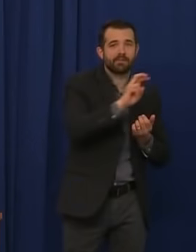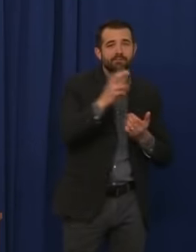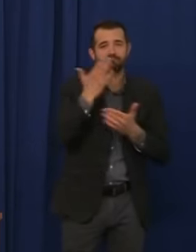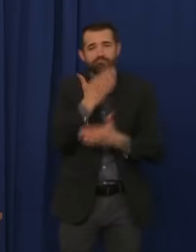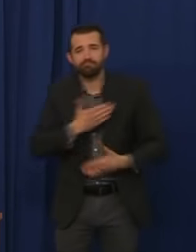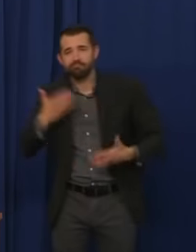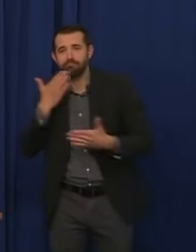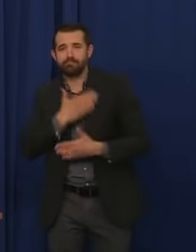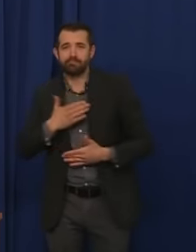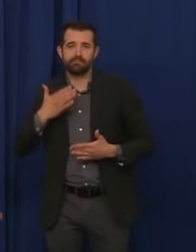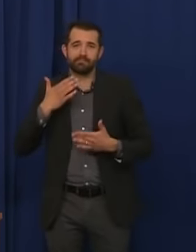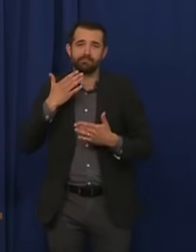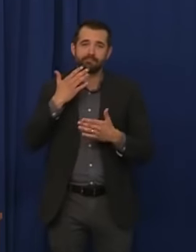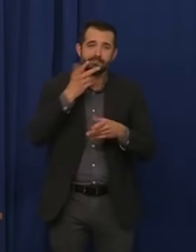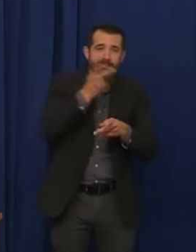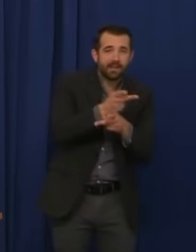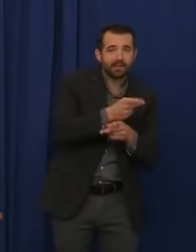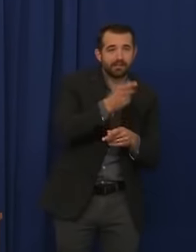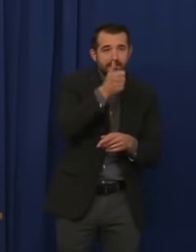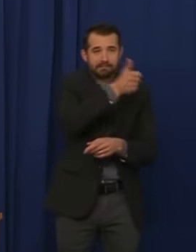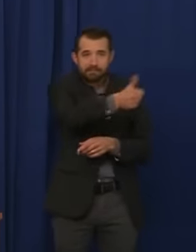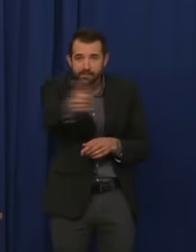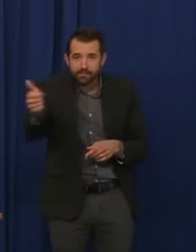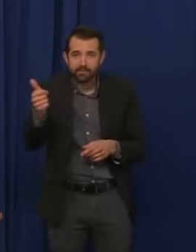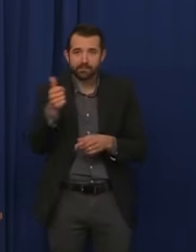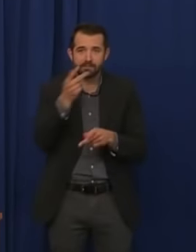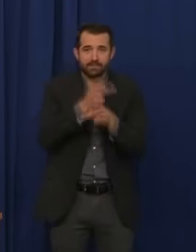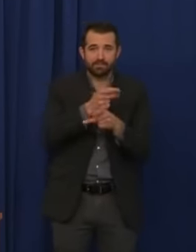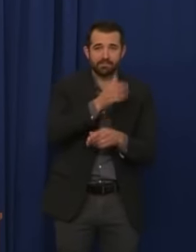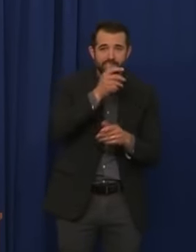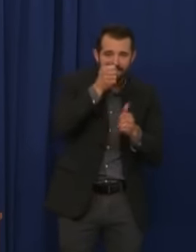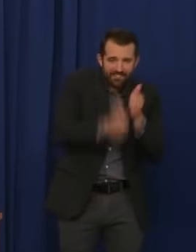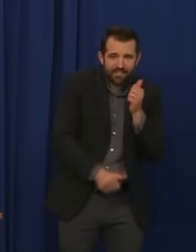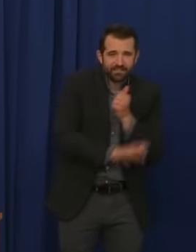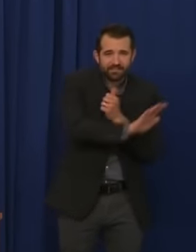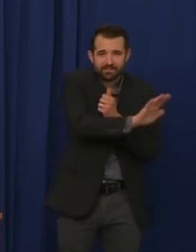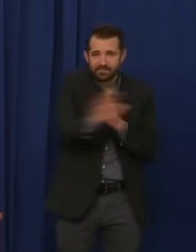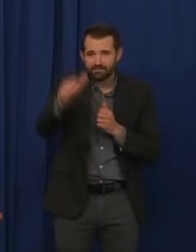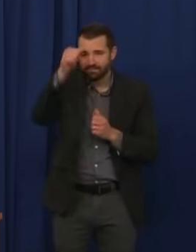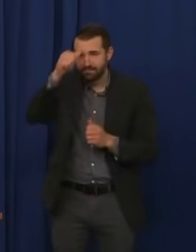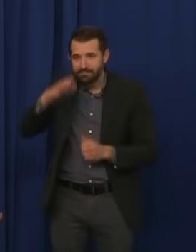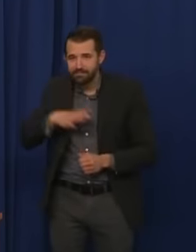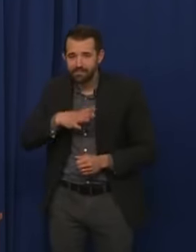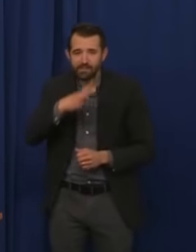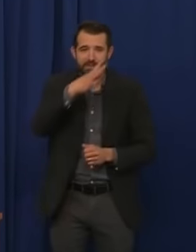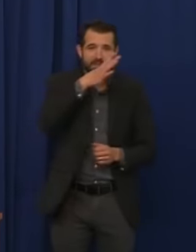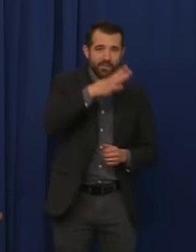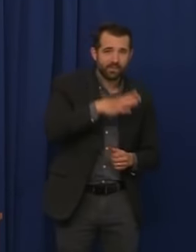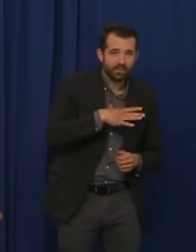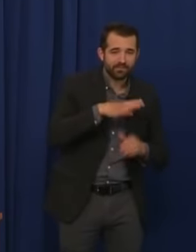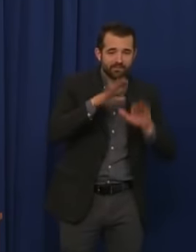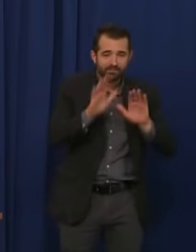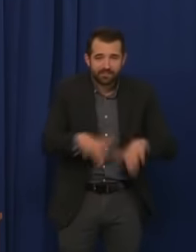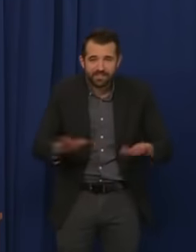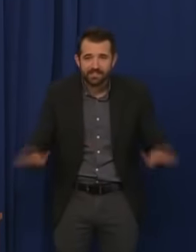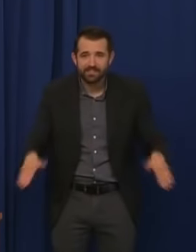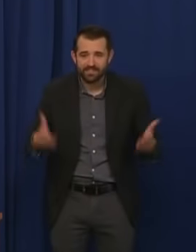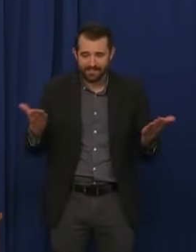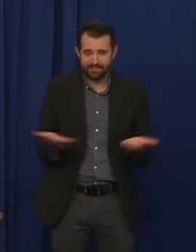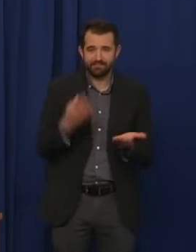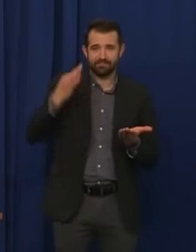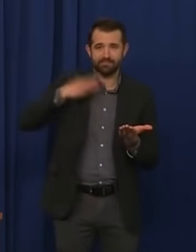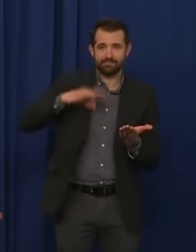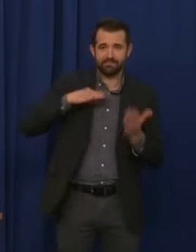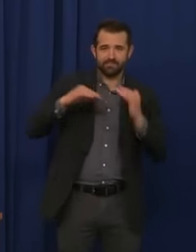taking care not just of ourselves, but of every man, woman, and child in Maine for whom we are now equally